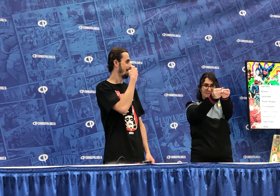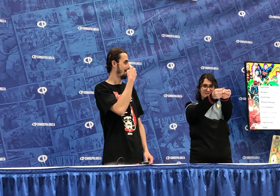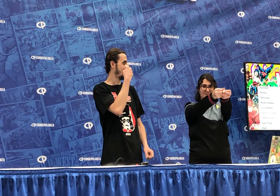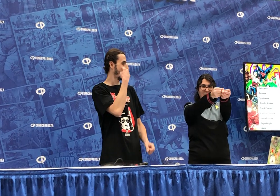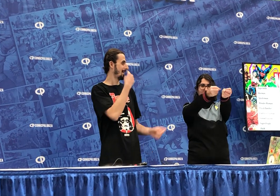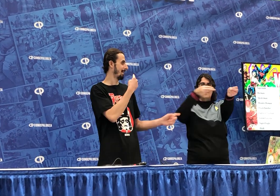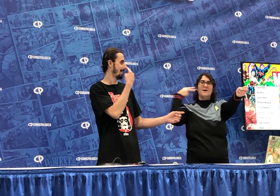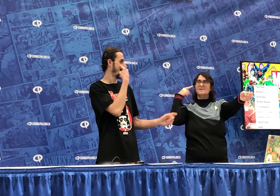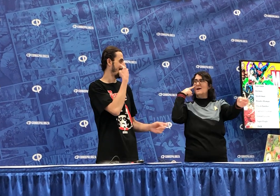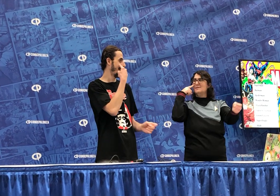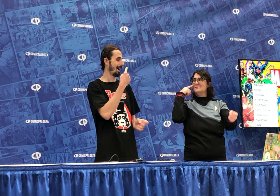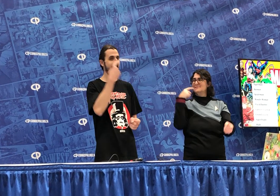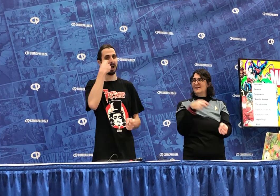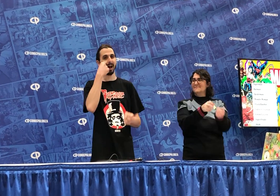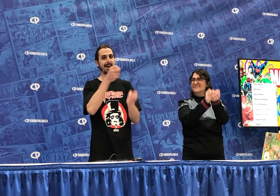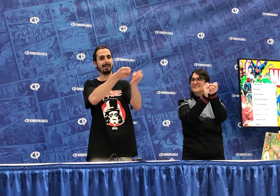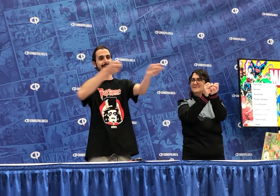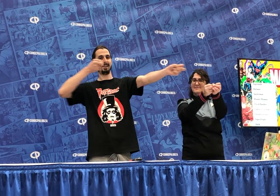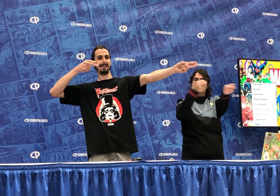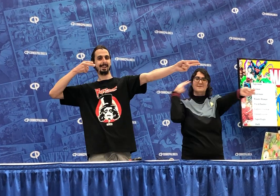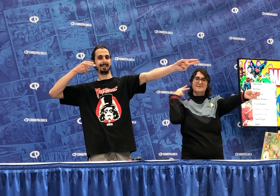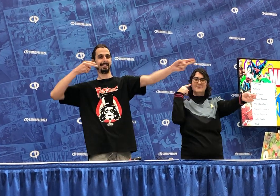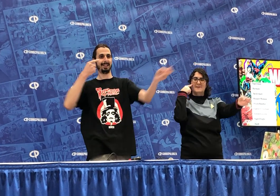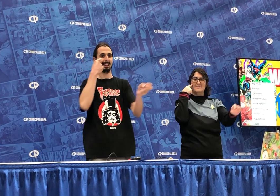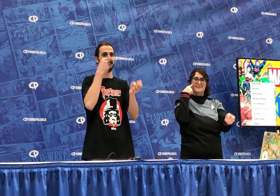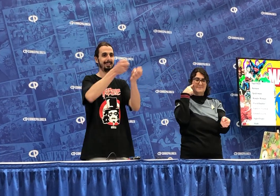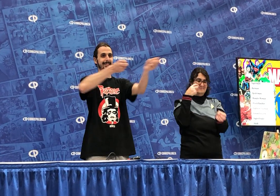that third eye. This is Hawkeye.